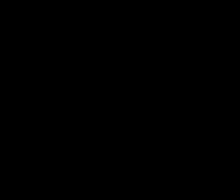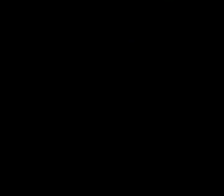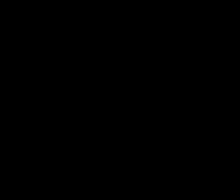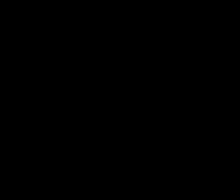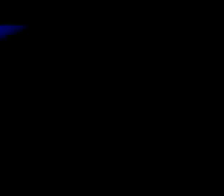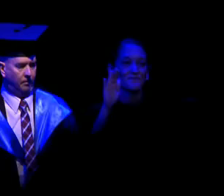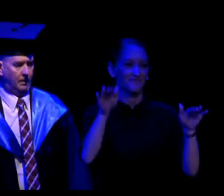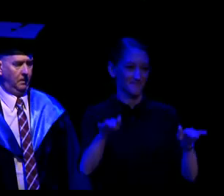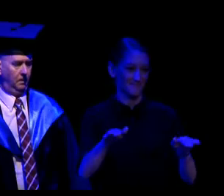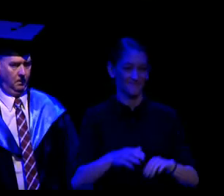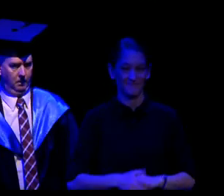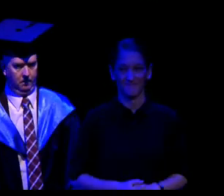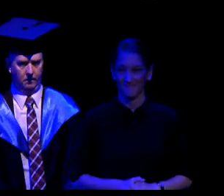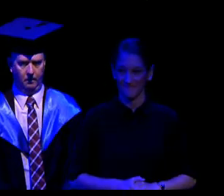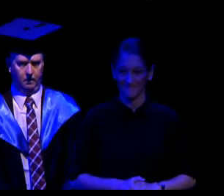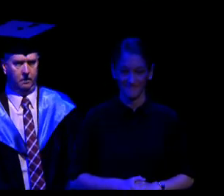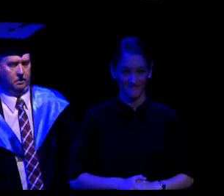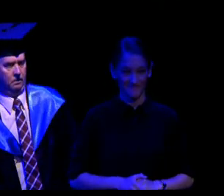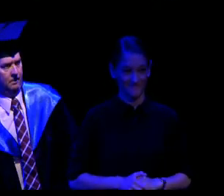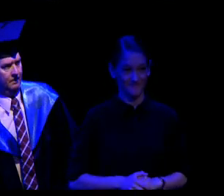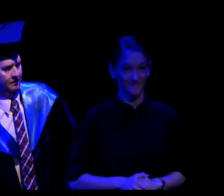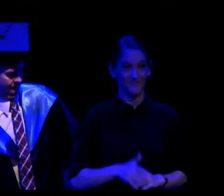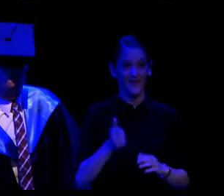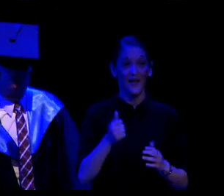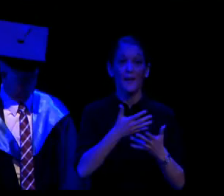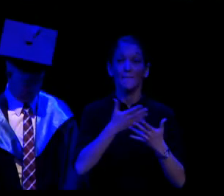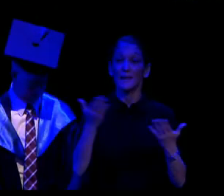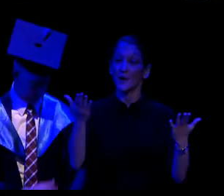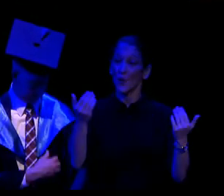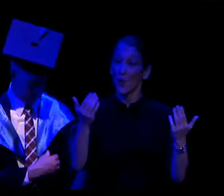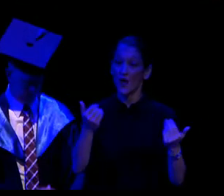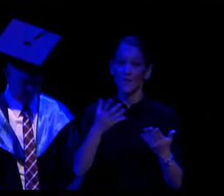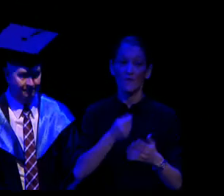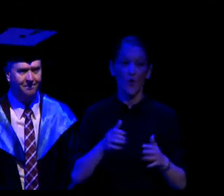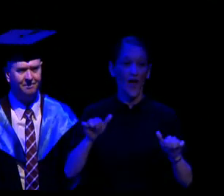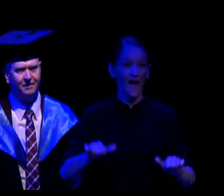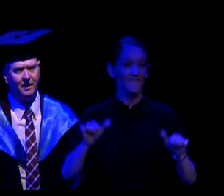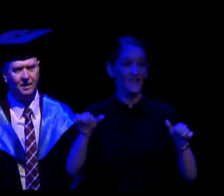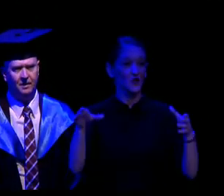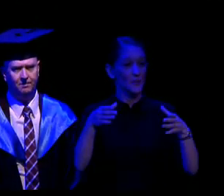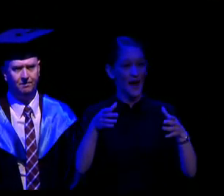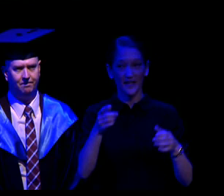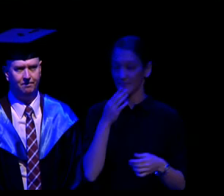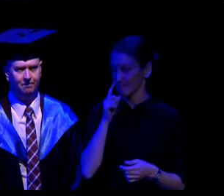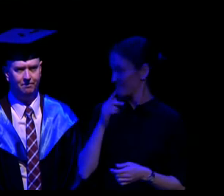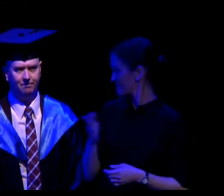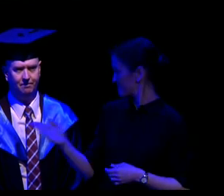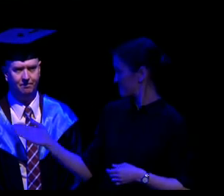Please be seated. And how about a big welcome for our official party members?